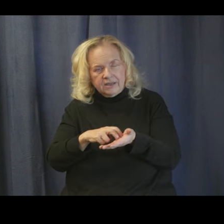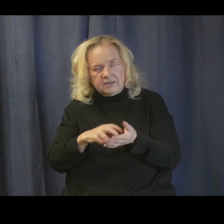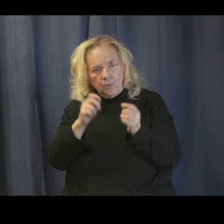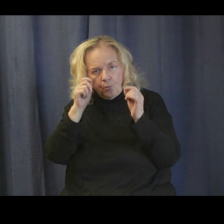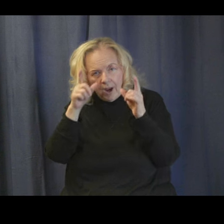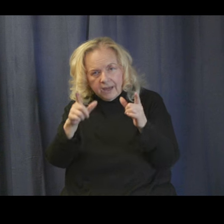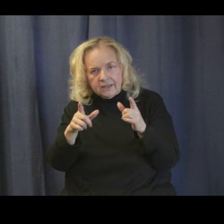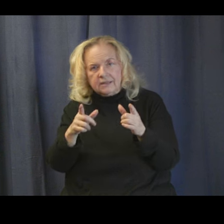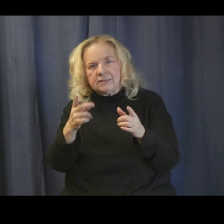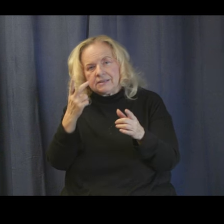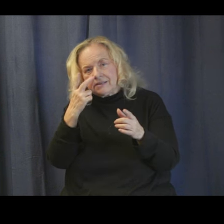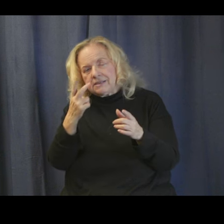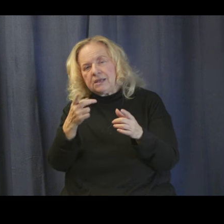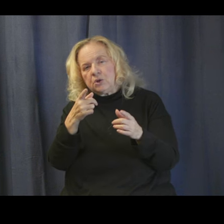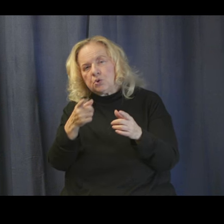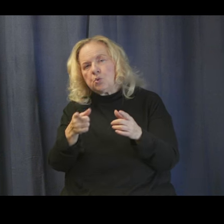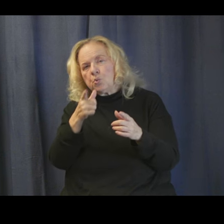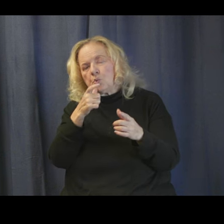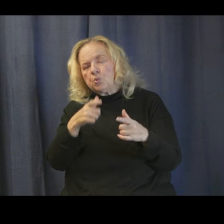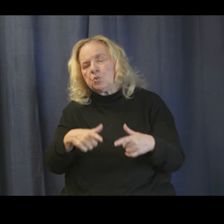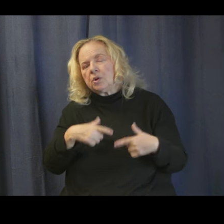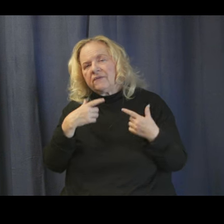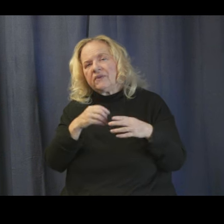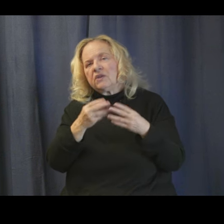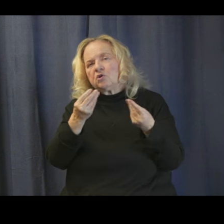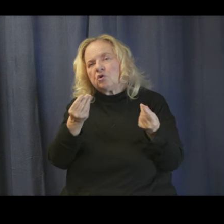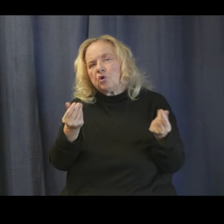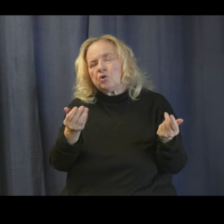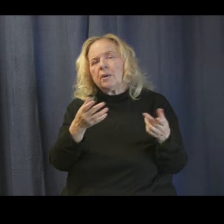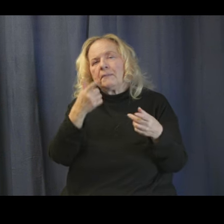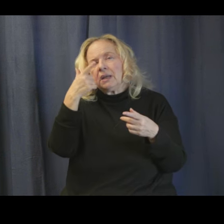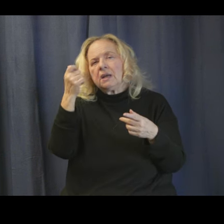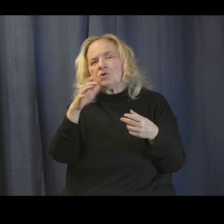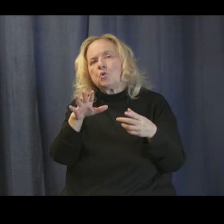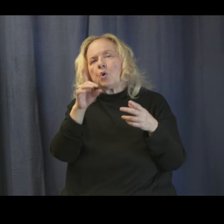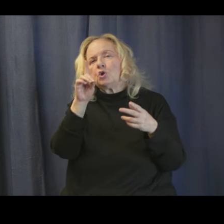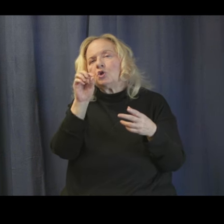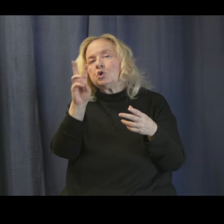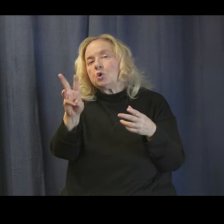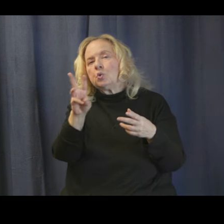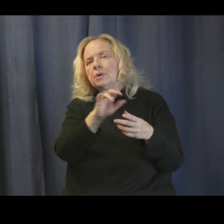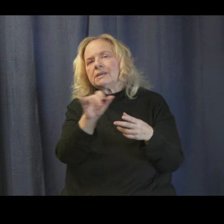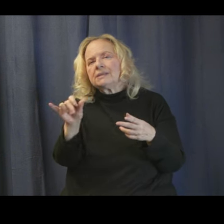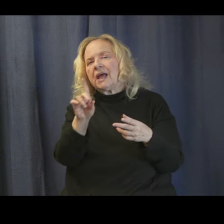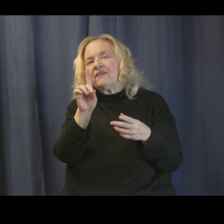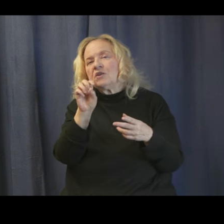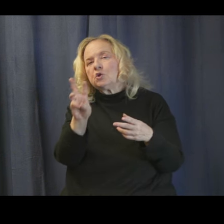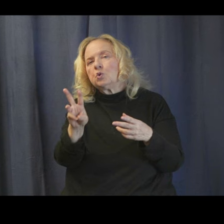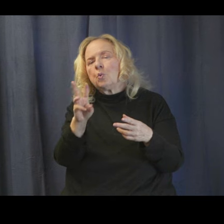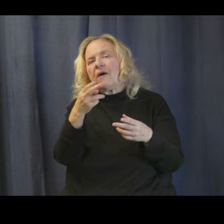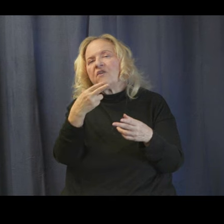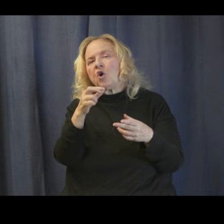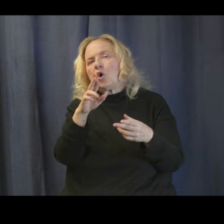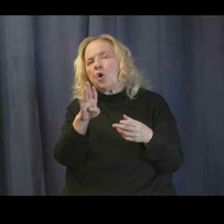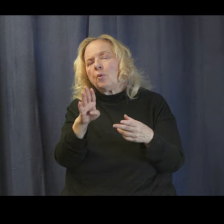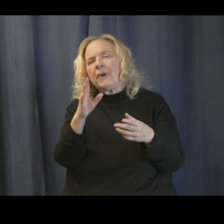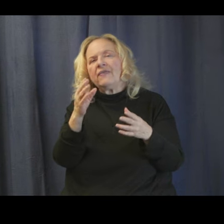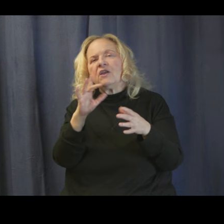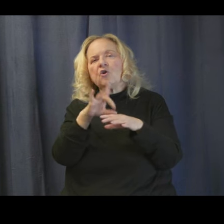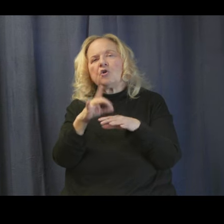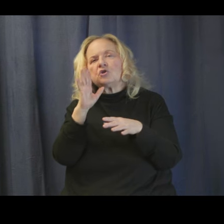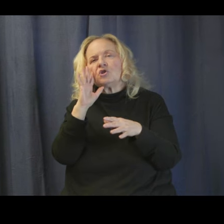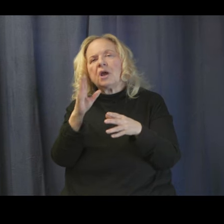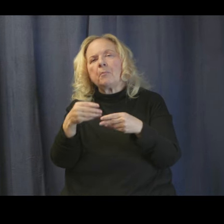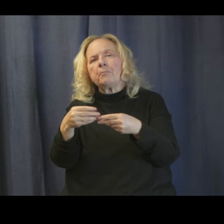arise, awaken, seeing you that dwell in the dust, for your dew is as the dew of herbs, and the earth